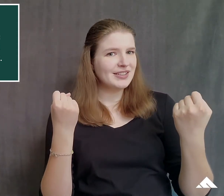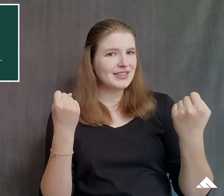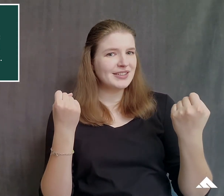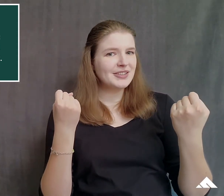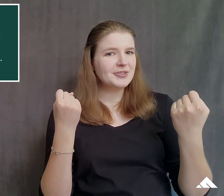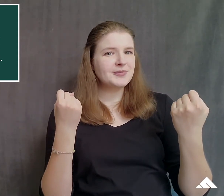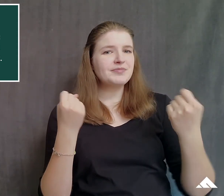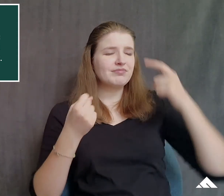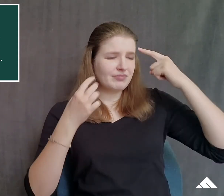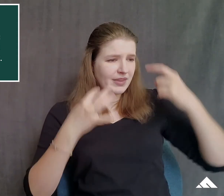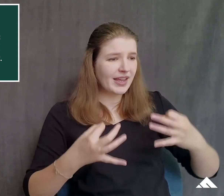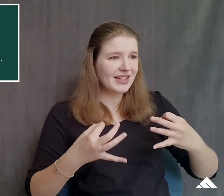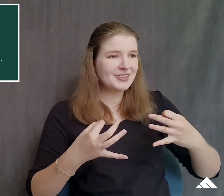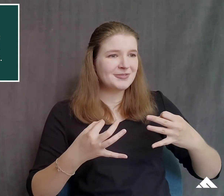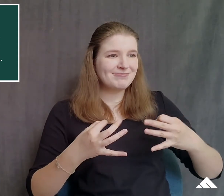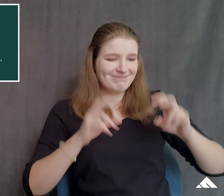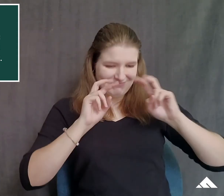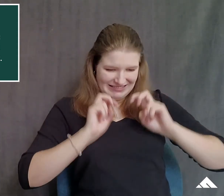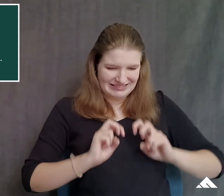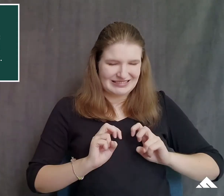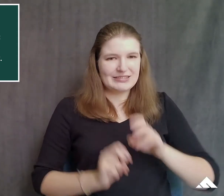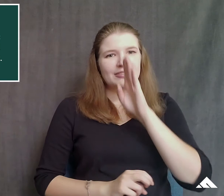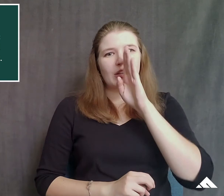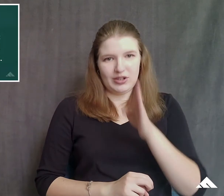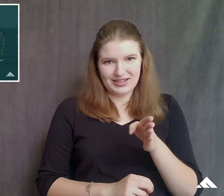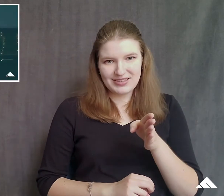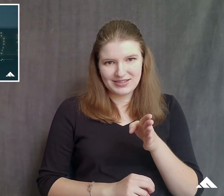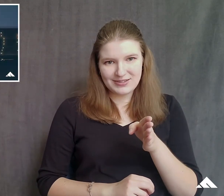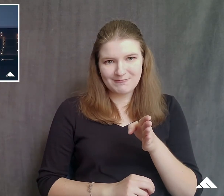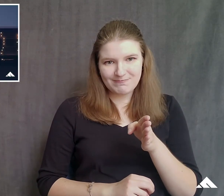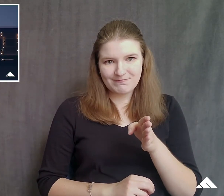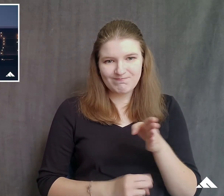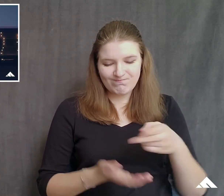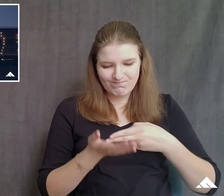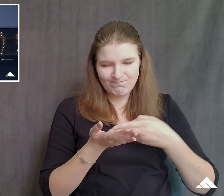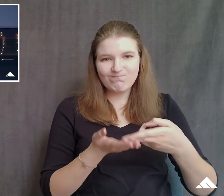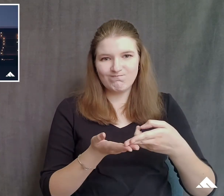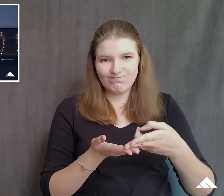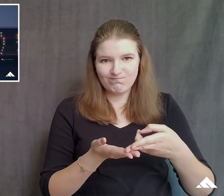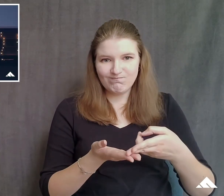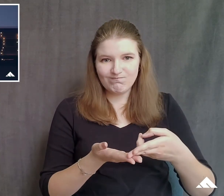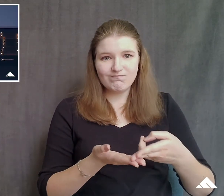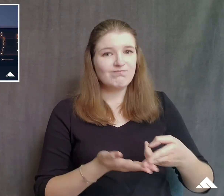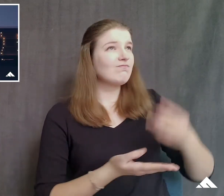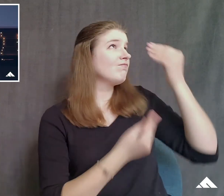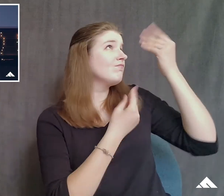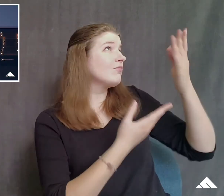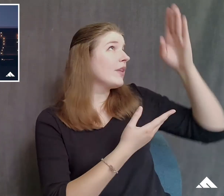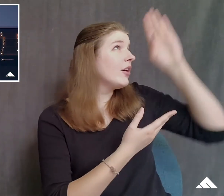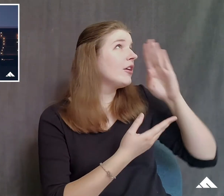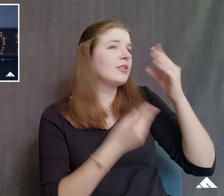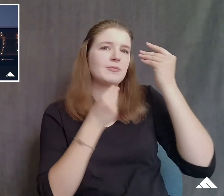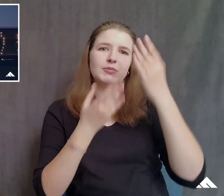to be honest about our insides. Be honest about our insides with God and with someone